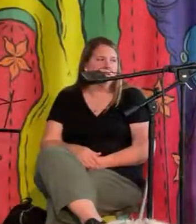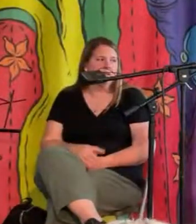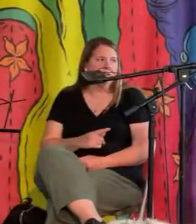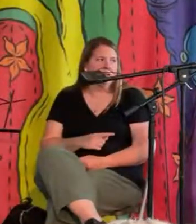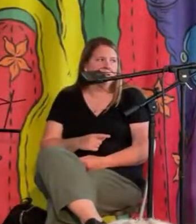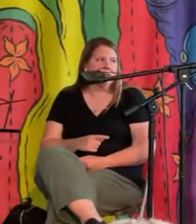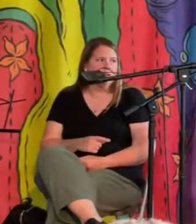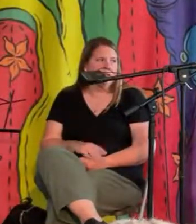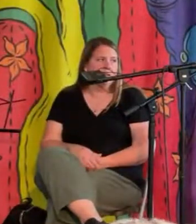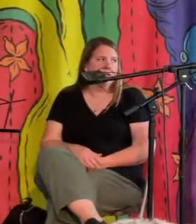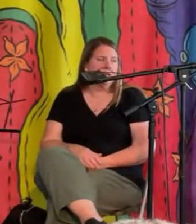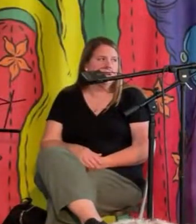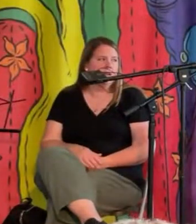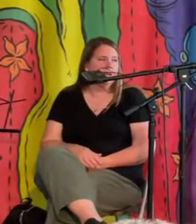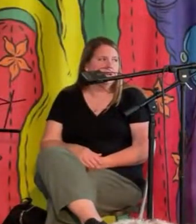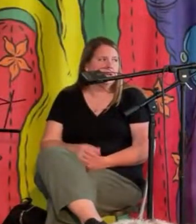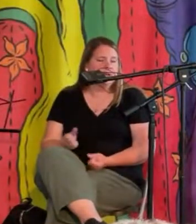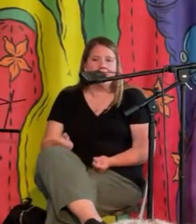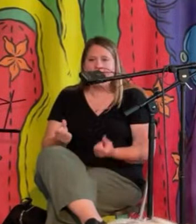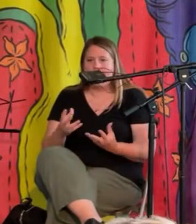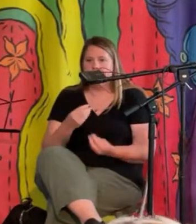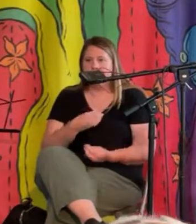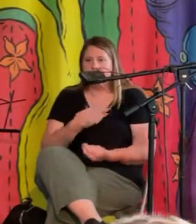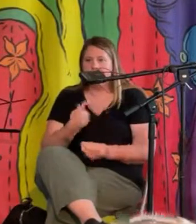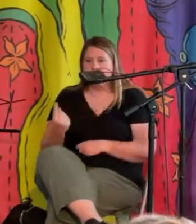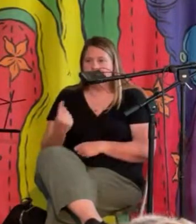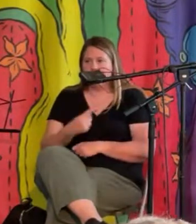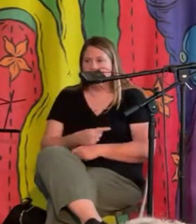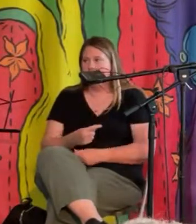do you make in a day?